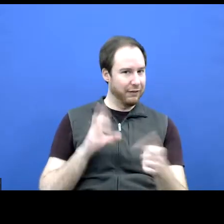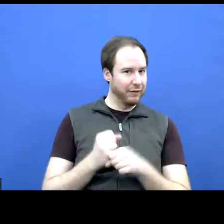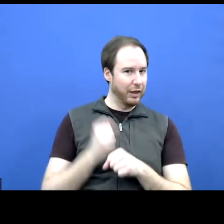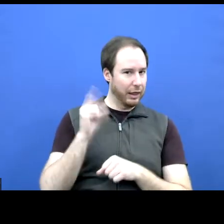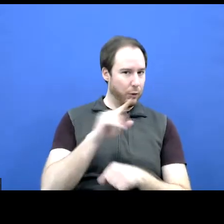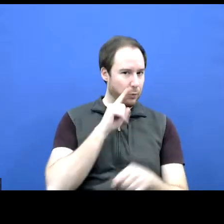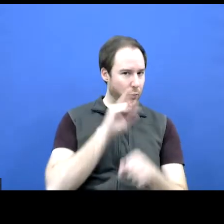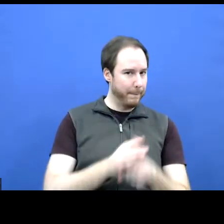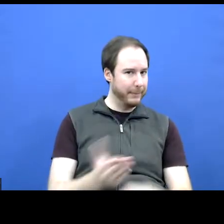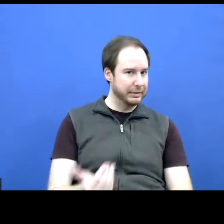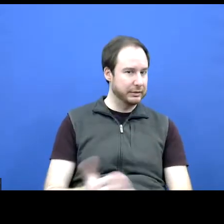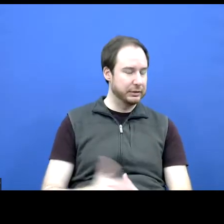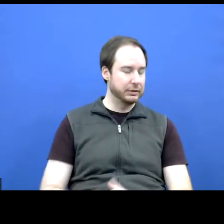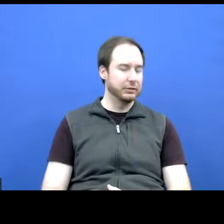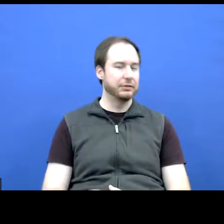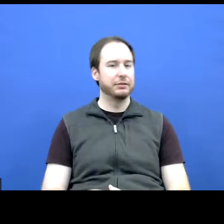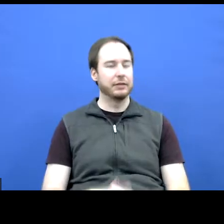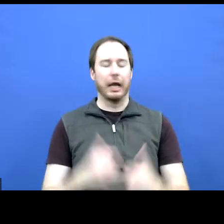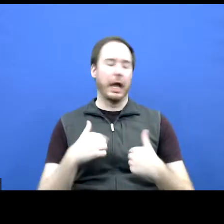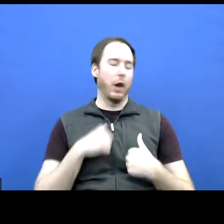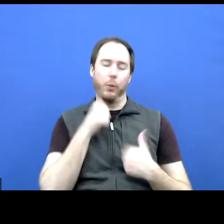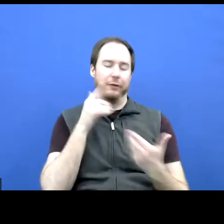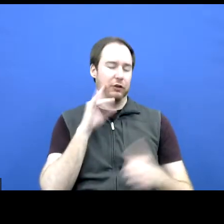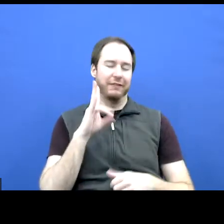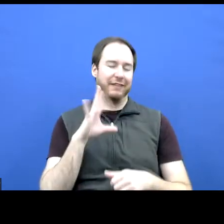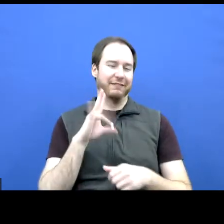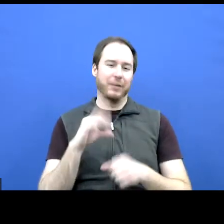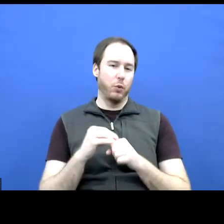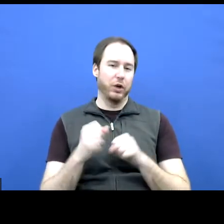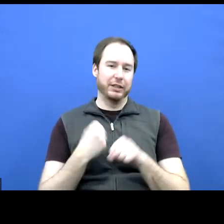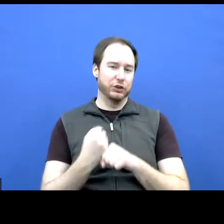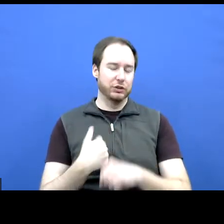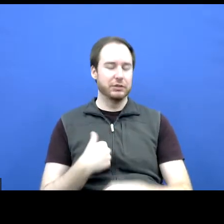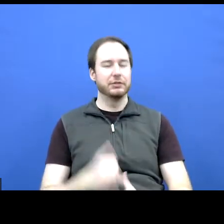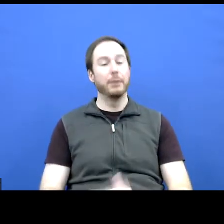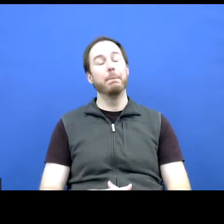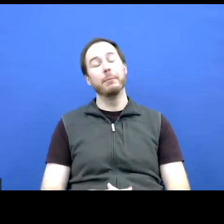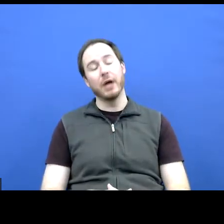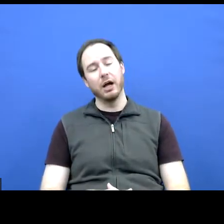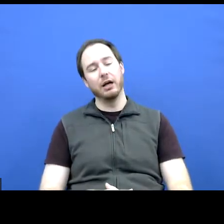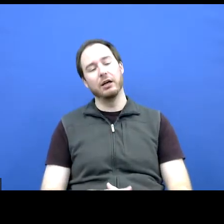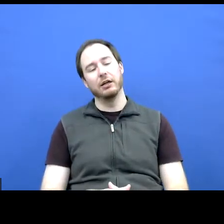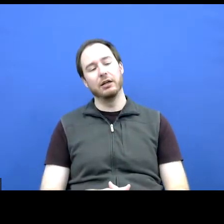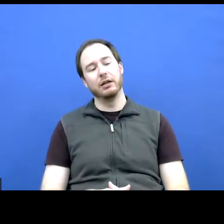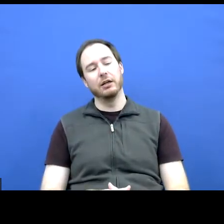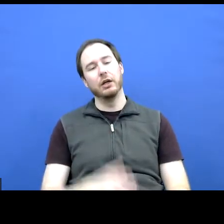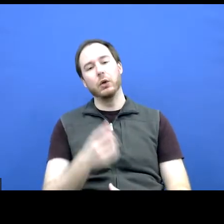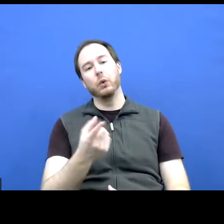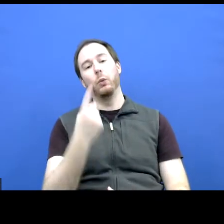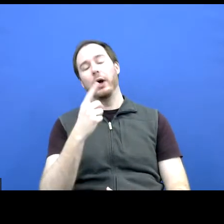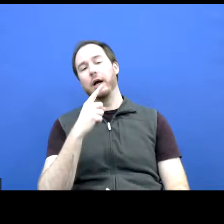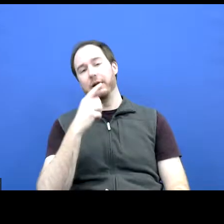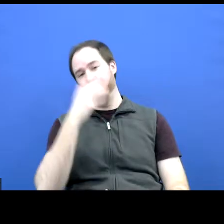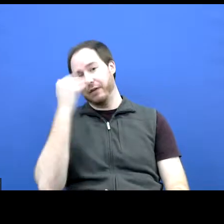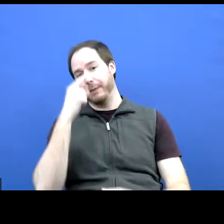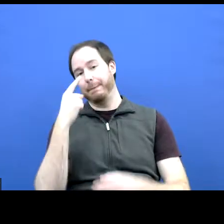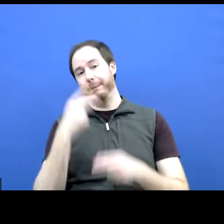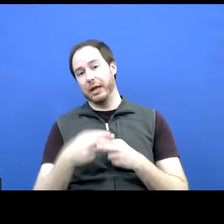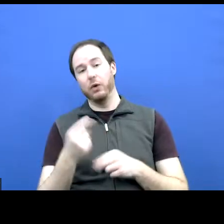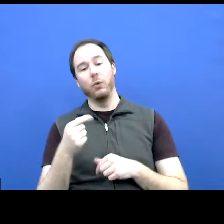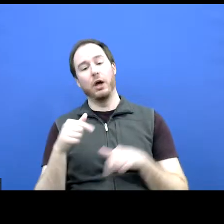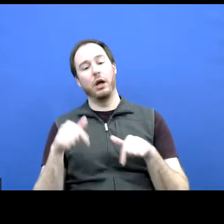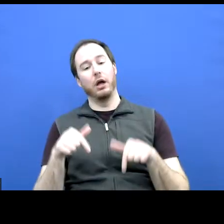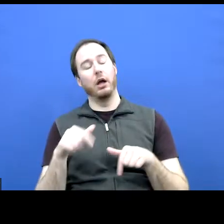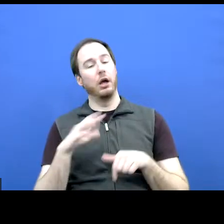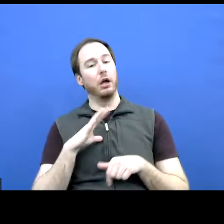years, because I certainly will not be. So, the other thing you've neglected to mention about the great thing about